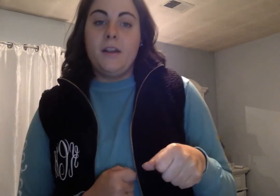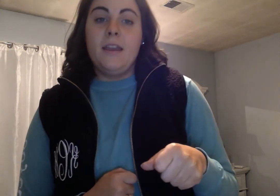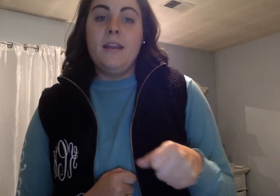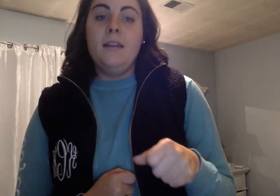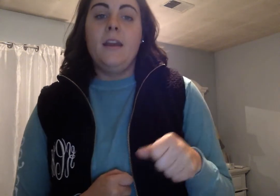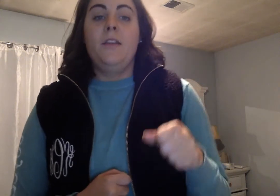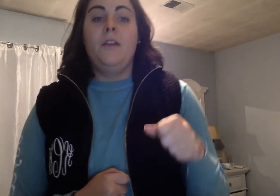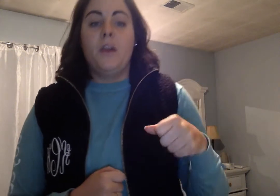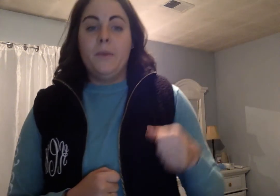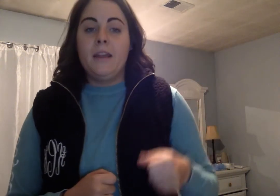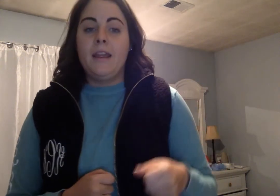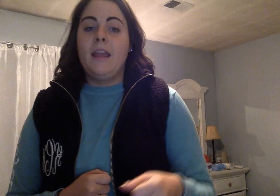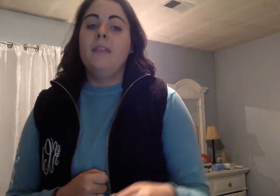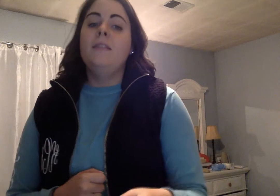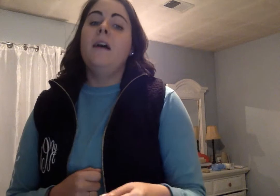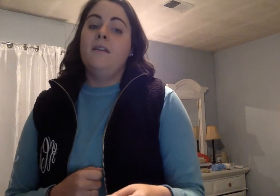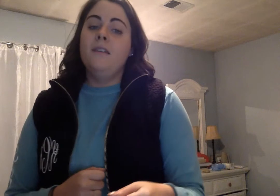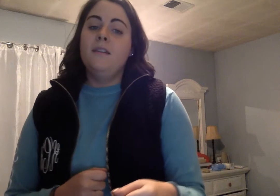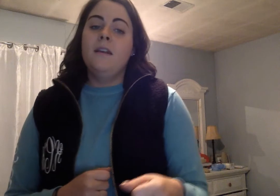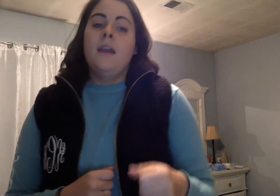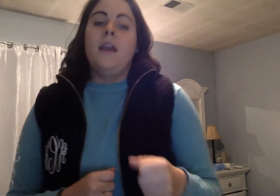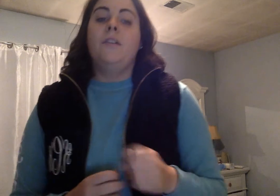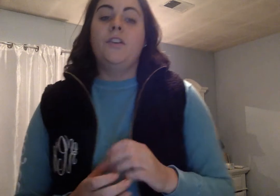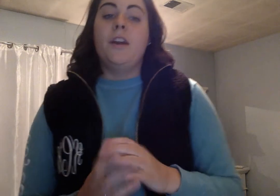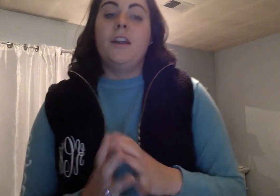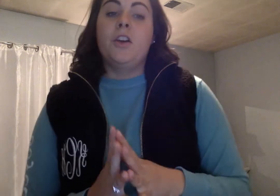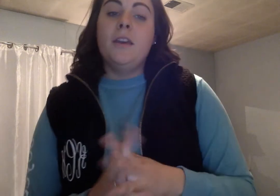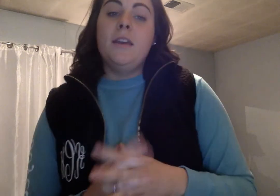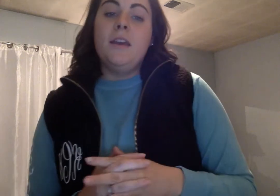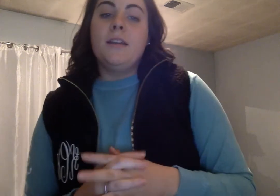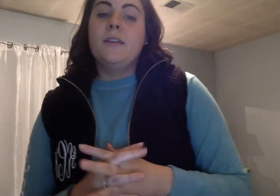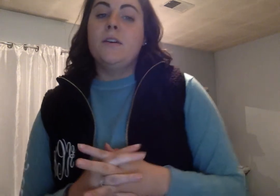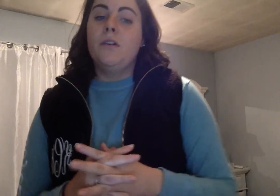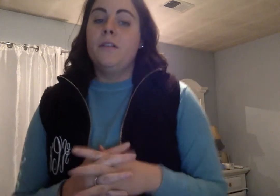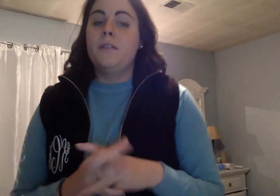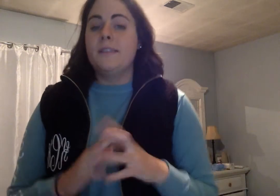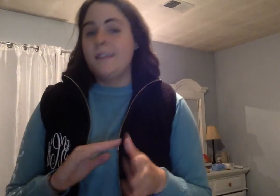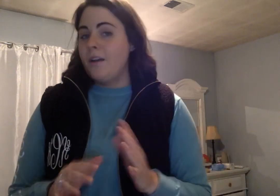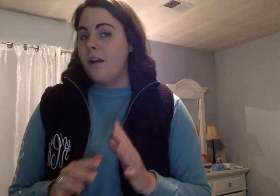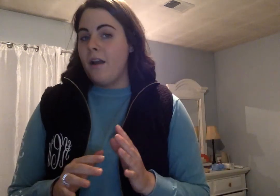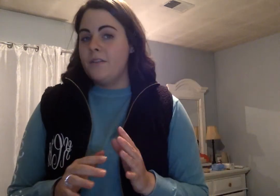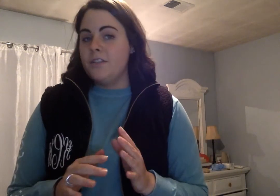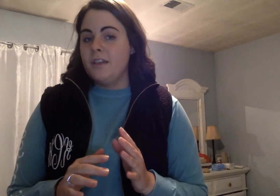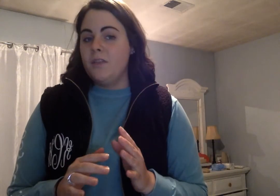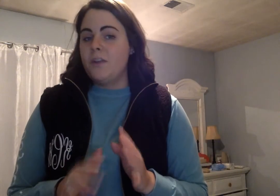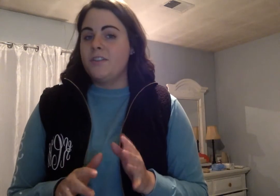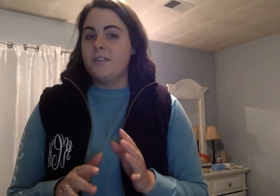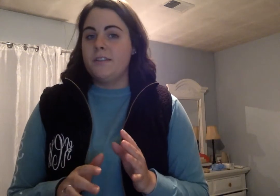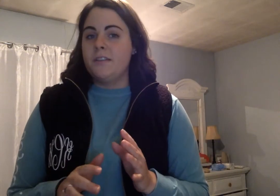searing it in, and then you're going to put it in the oven, and then you're going to cook it until the center of the chicken registers to